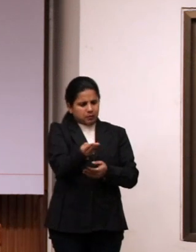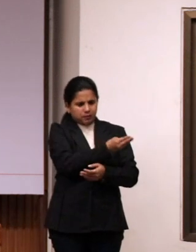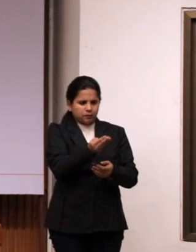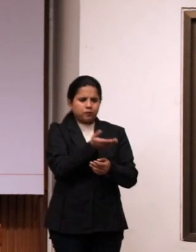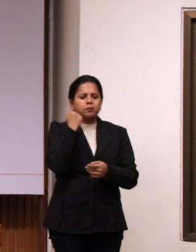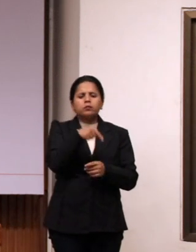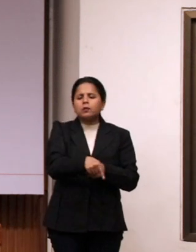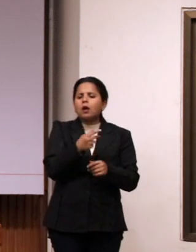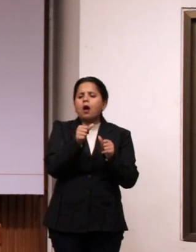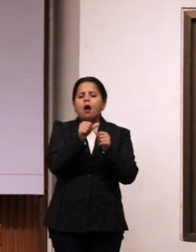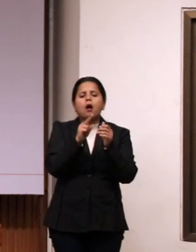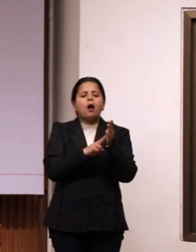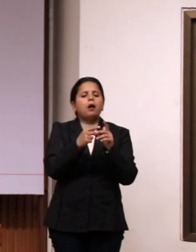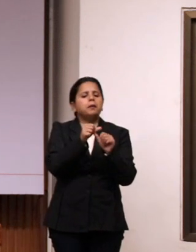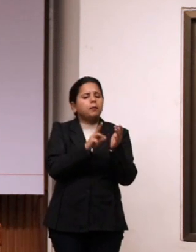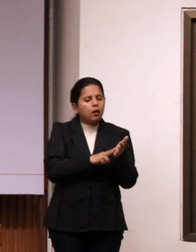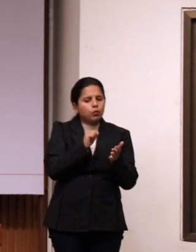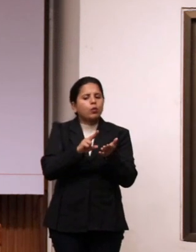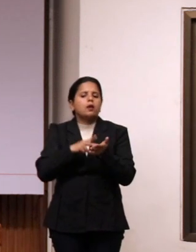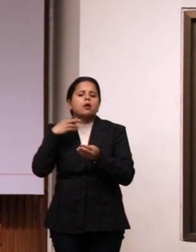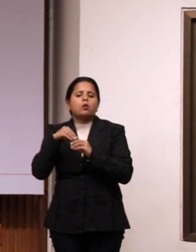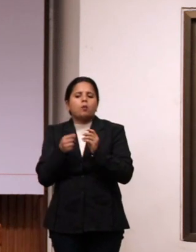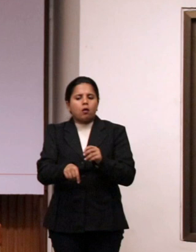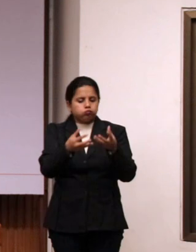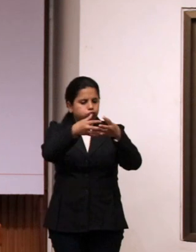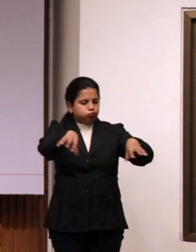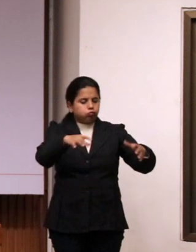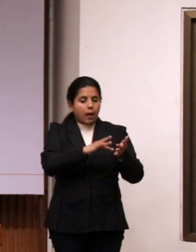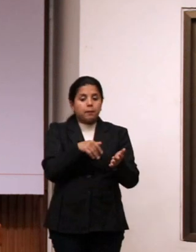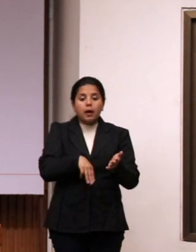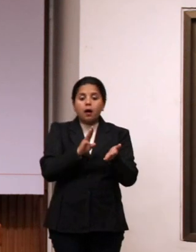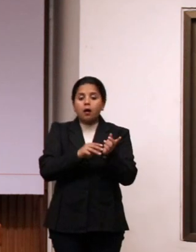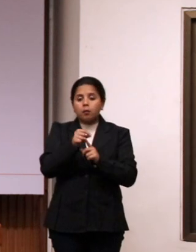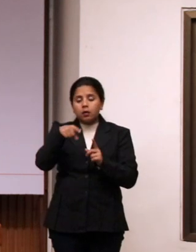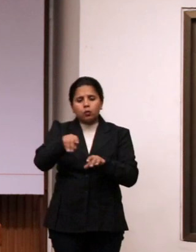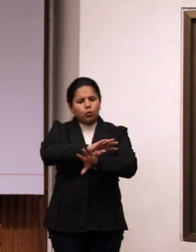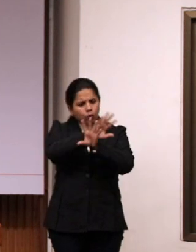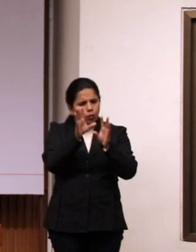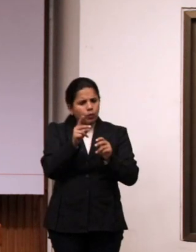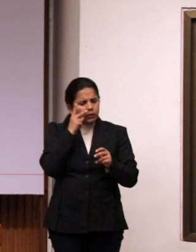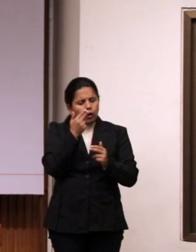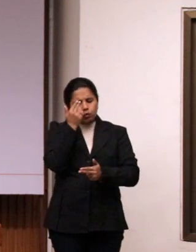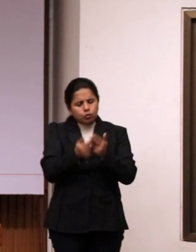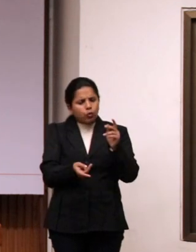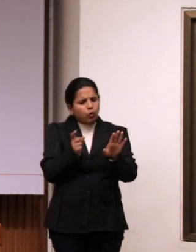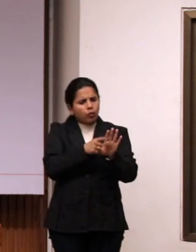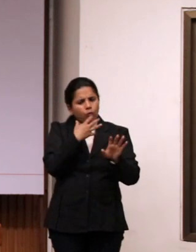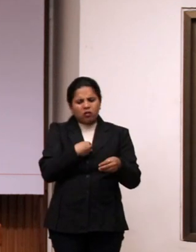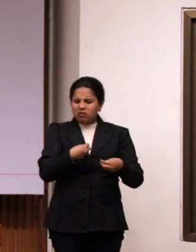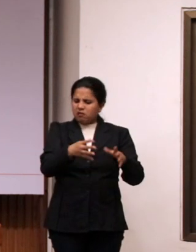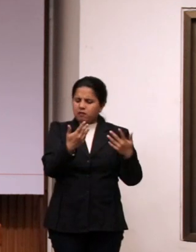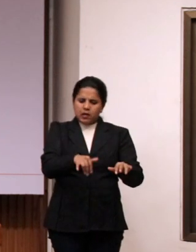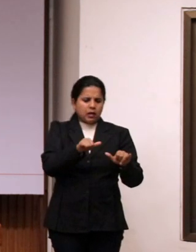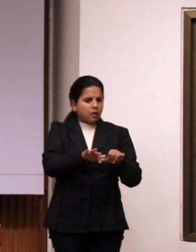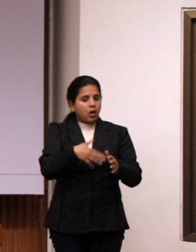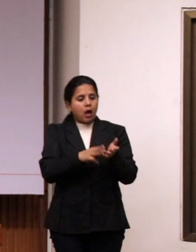this is Great Andaman Nicobar's diversion, the compulsory is done in MP. And there was a whole like story behind, no state was willing to give the land, and then